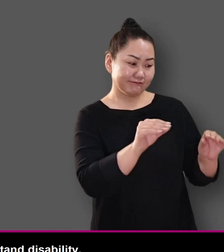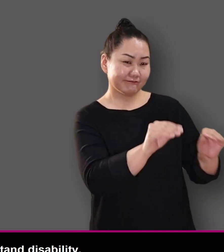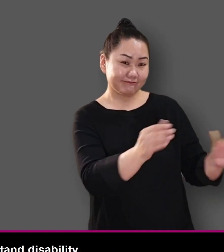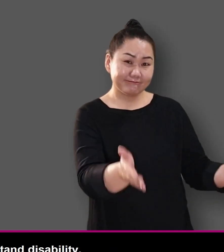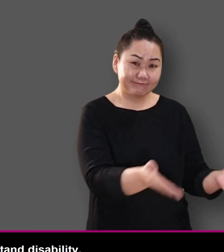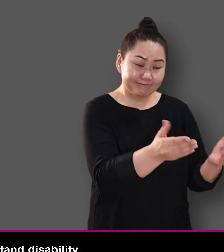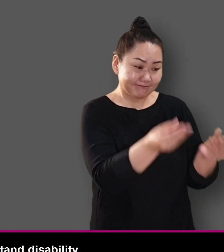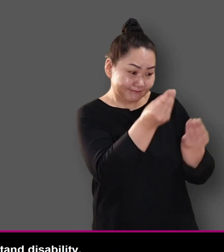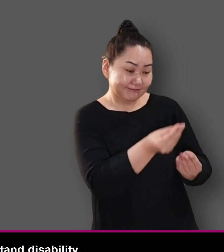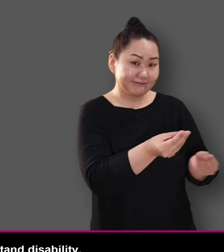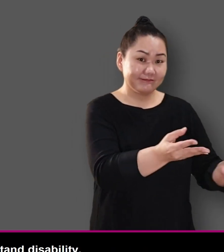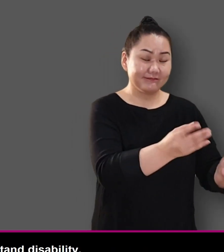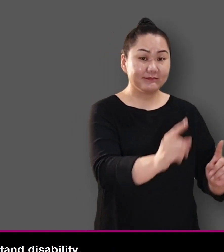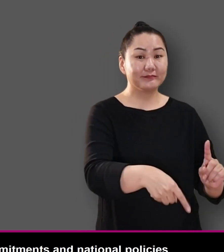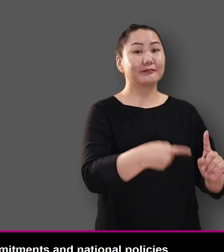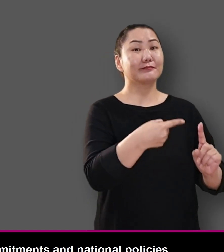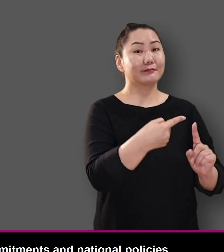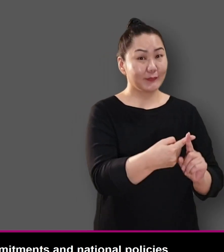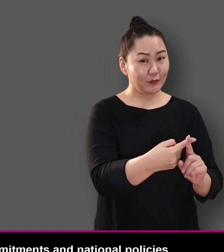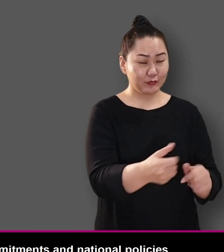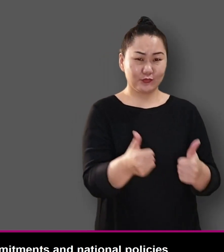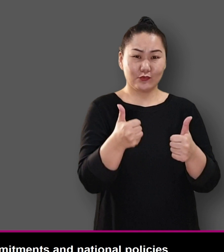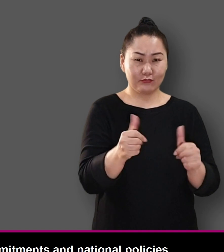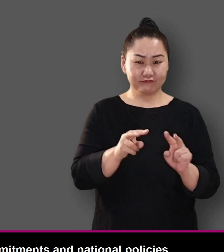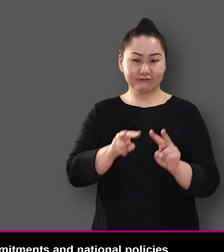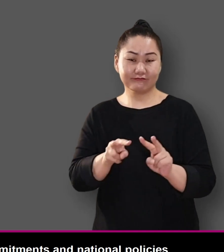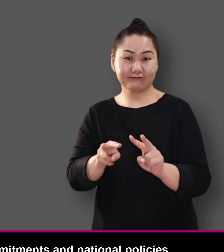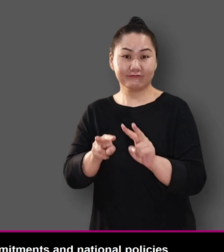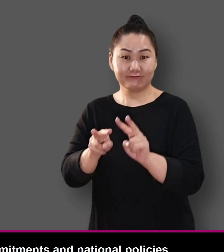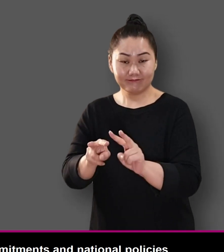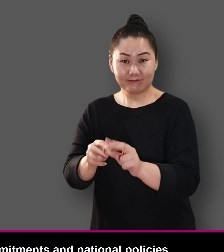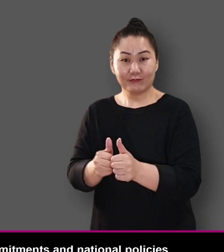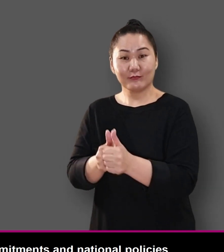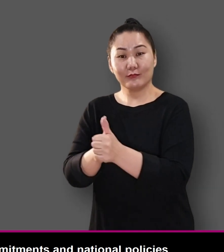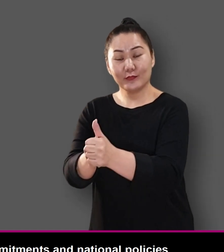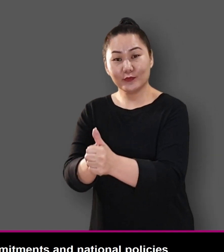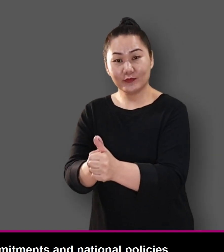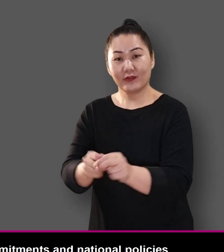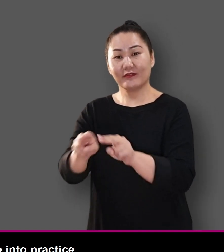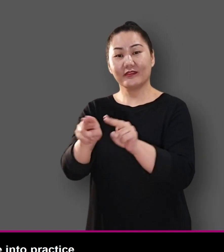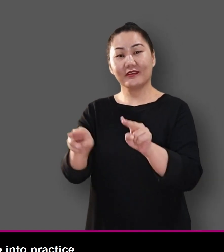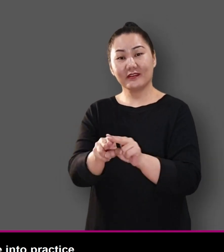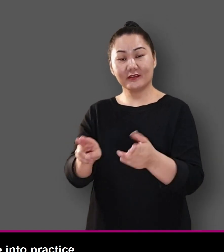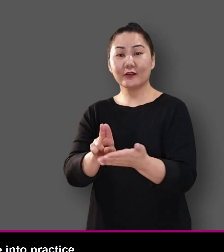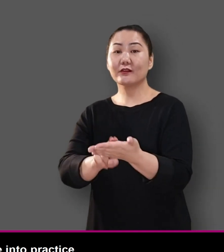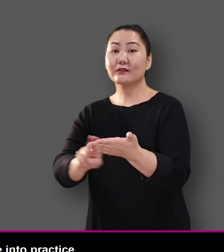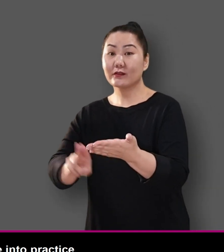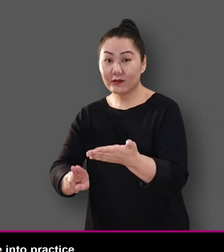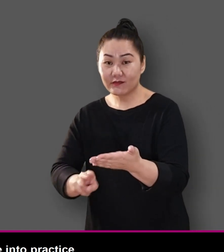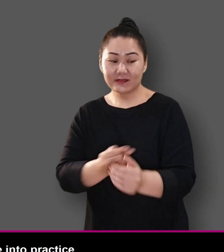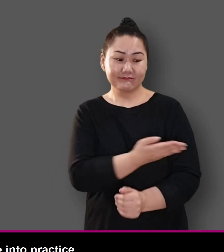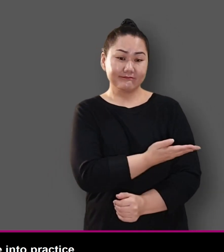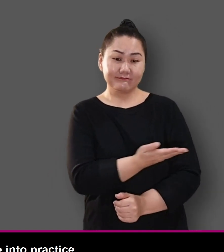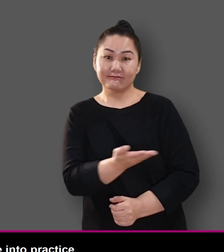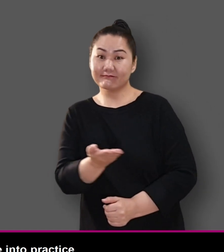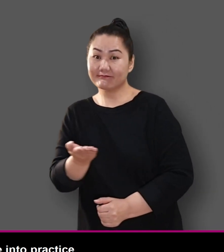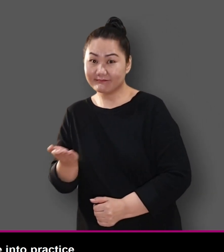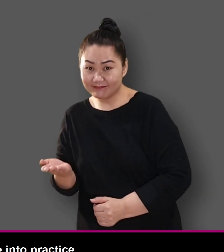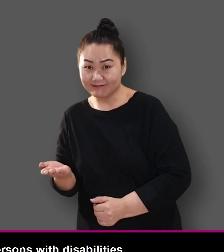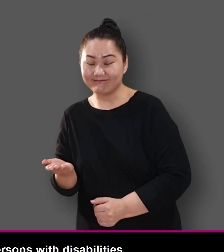to understand disability, ensure international commitments and national policies translate into practice